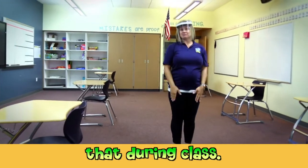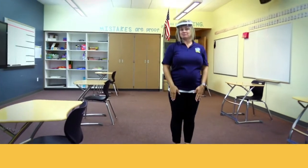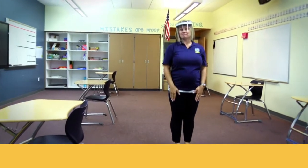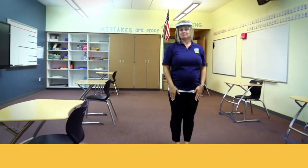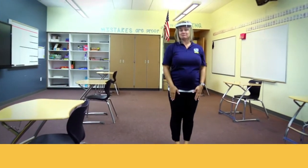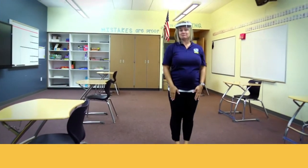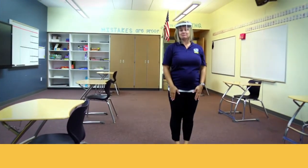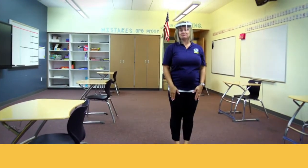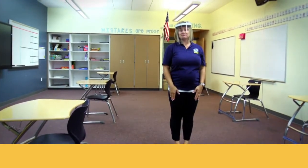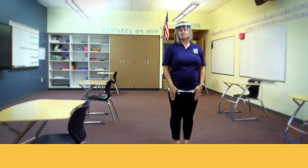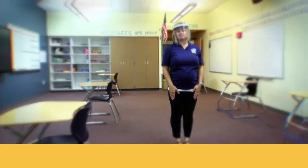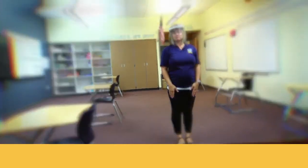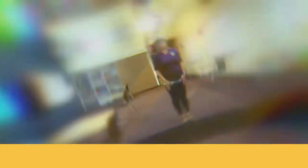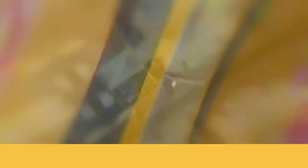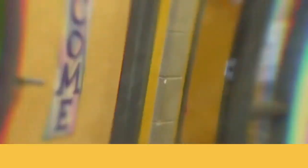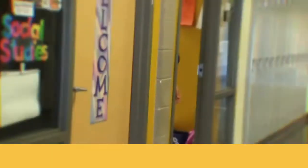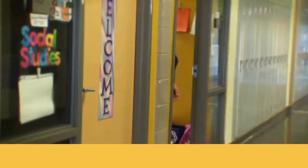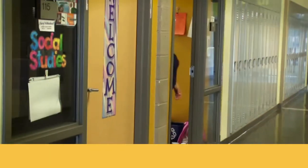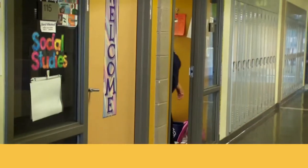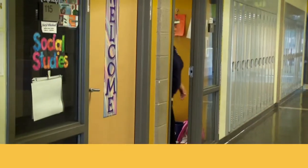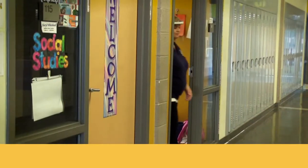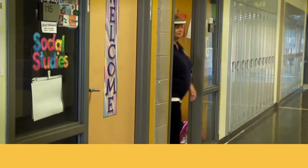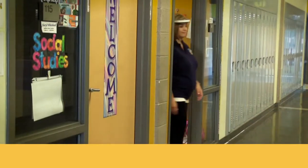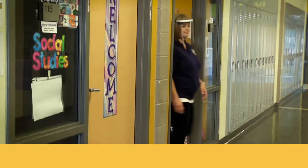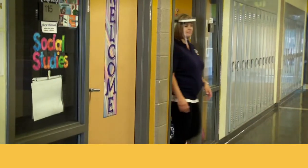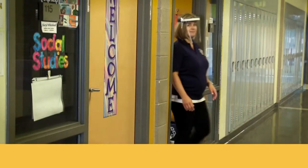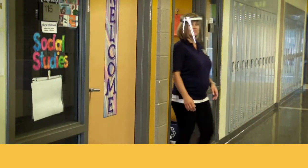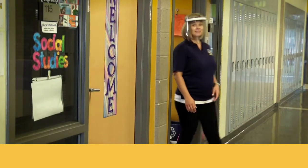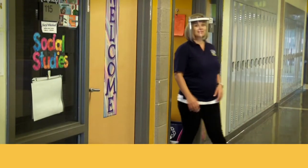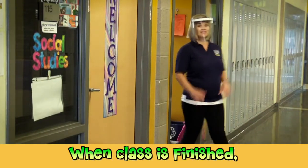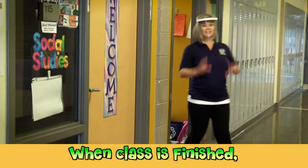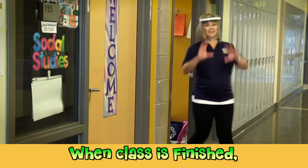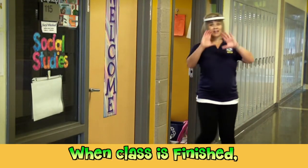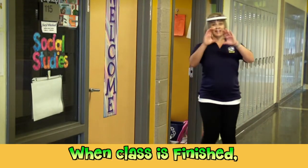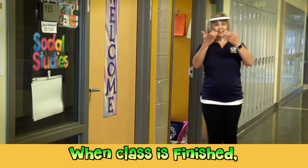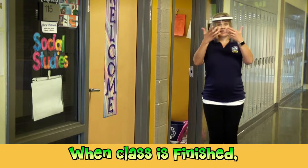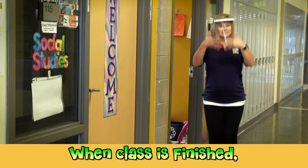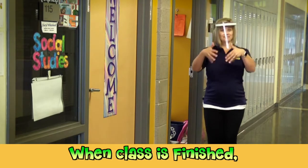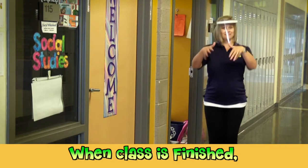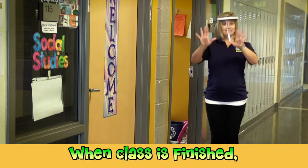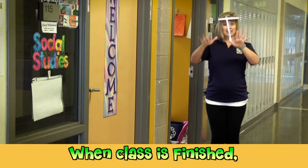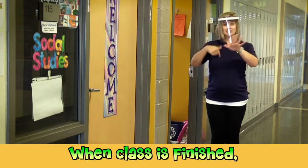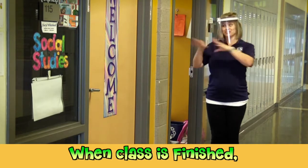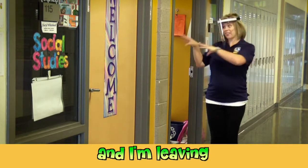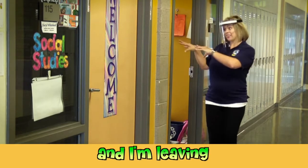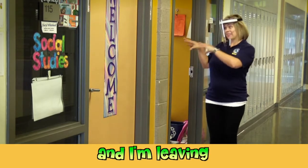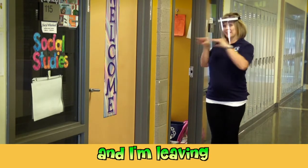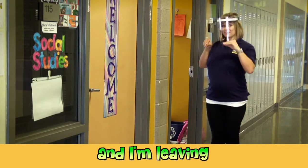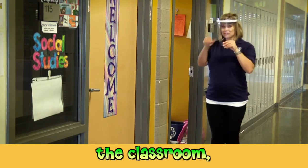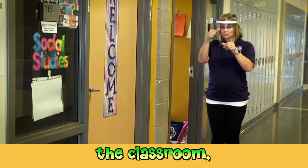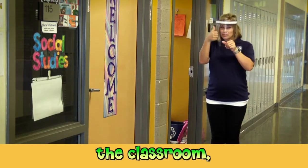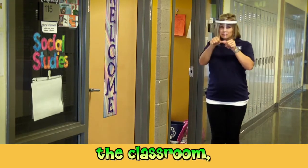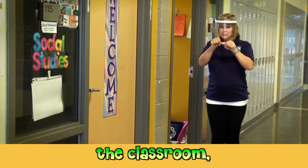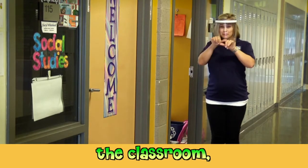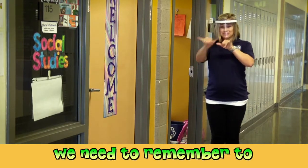down the middle of the classroom, passing desks. It cuts to Courtney walking outside of the classroom into the hallway. When class is finished and I'm leaving the classroom, we